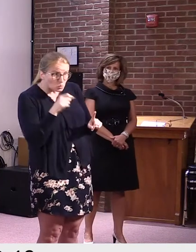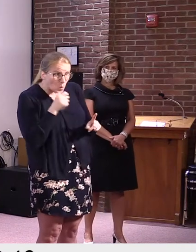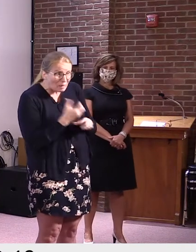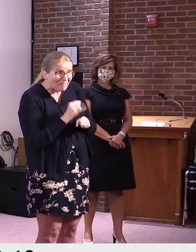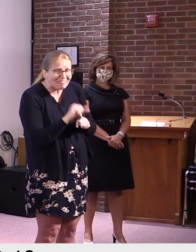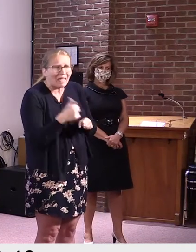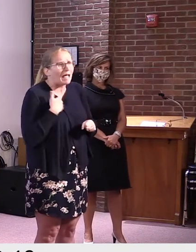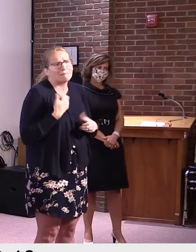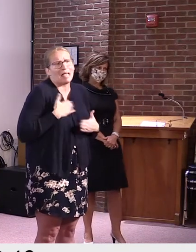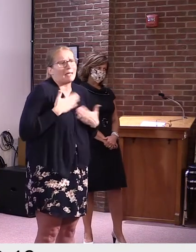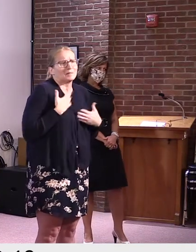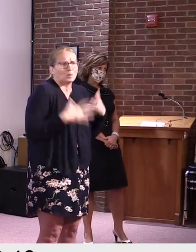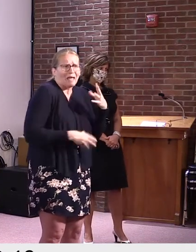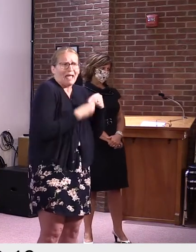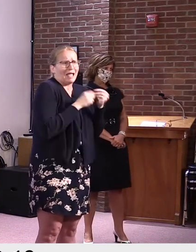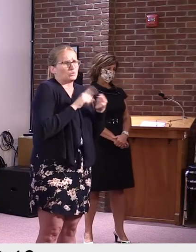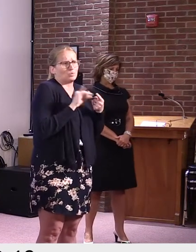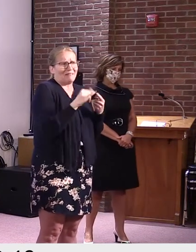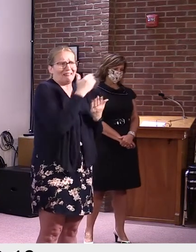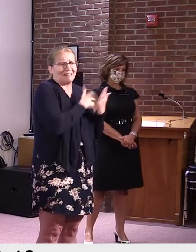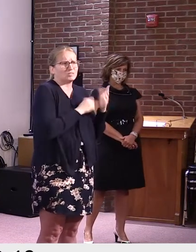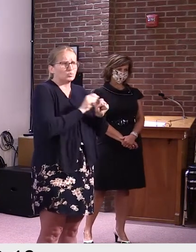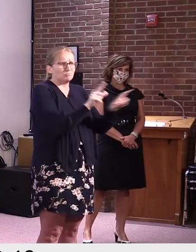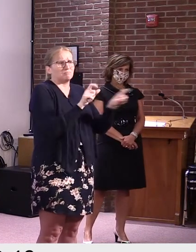put you on our distribution list.